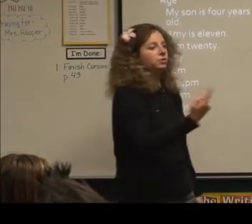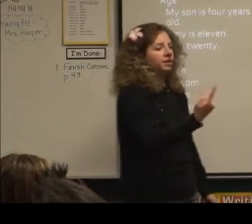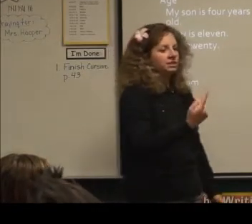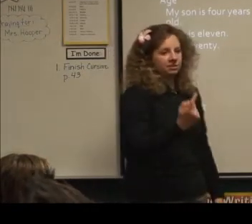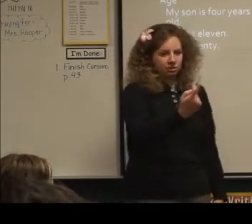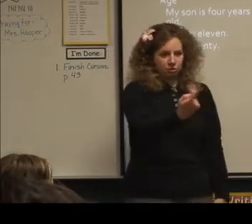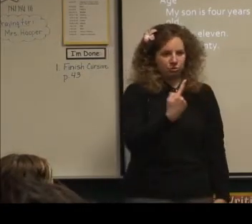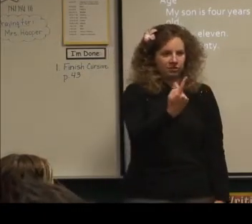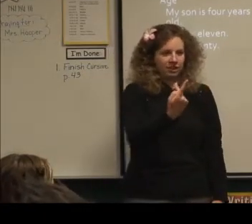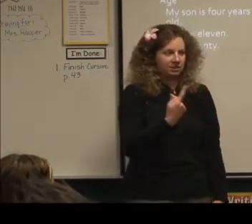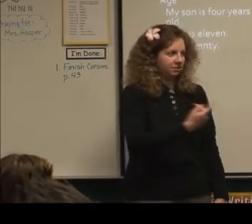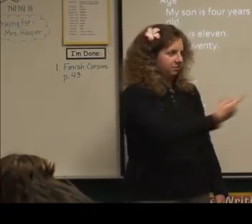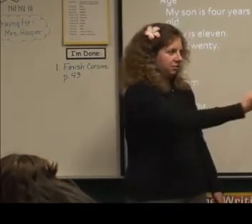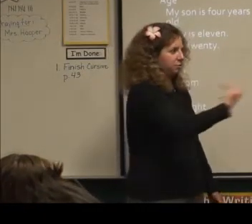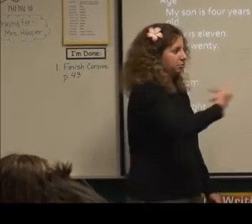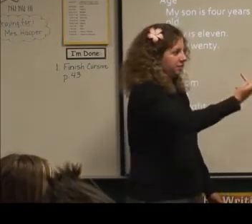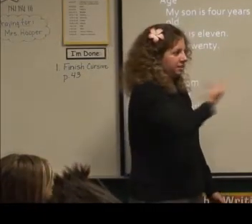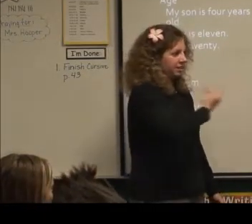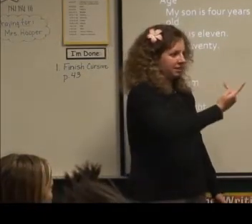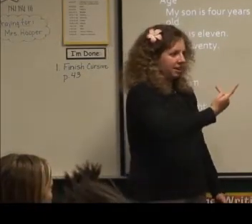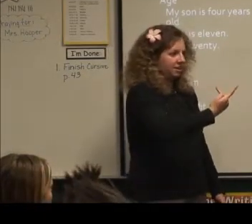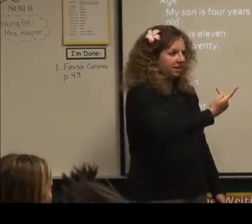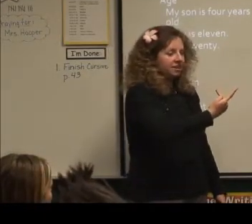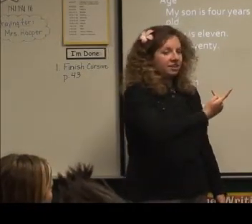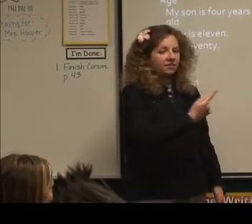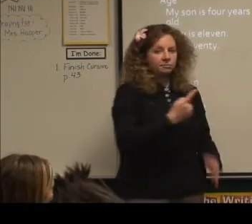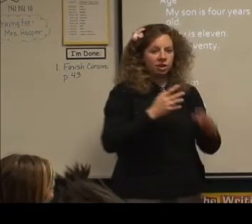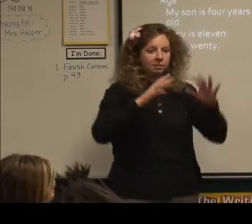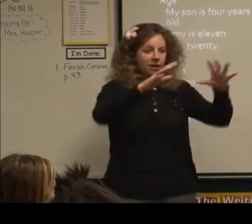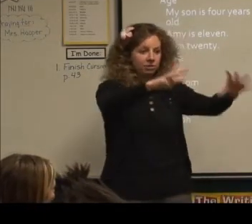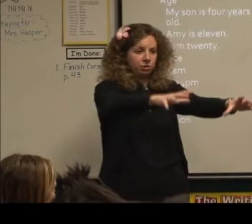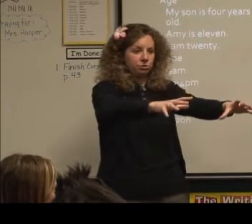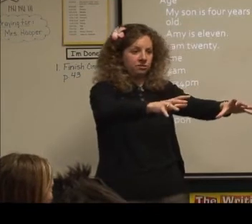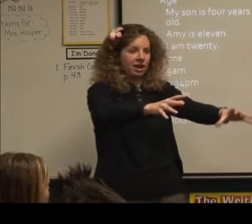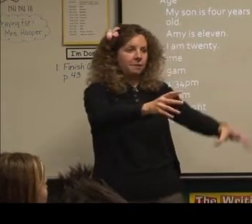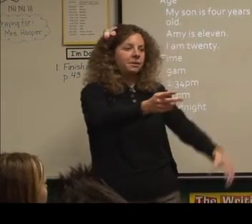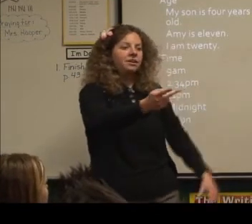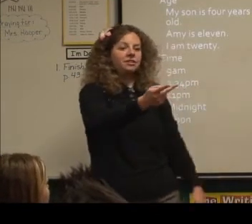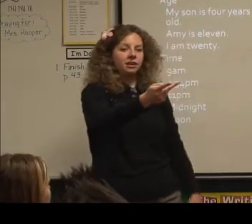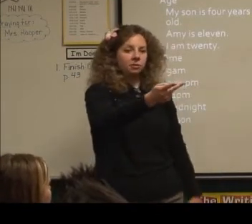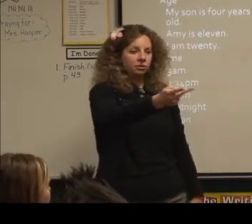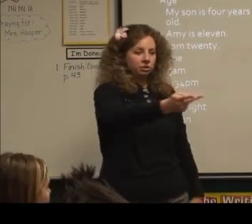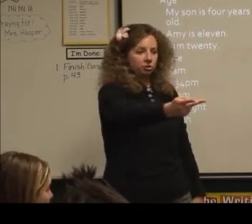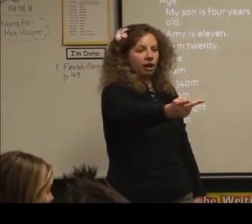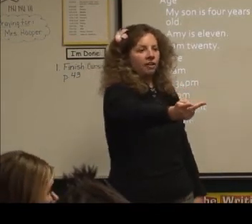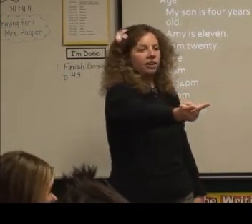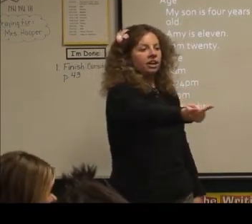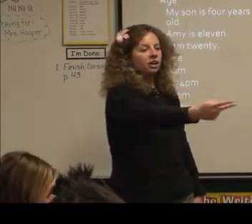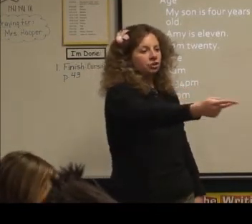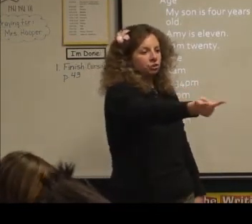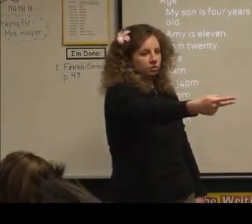of us, the 2 of us, the 2 of us, like that. Now if I'm talking about the 2 of them, then I'm going to do it out here, 2 of